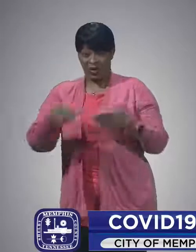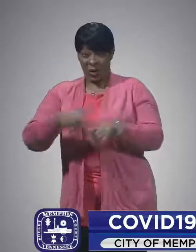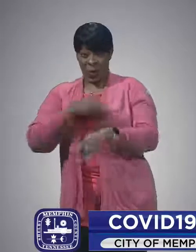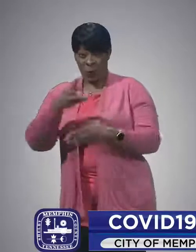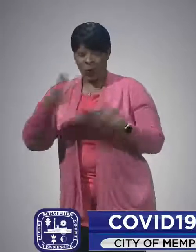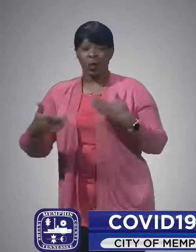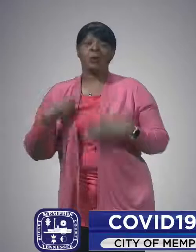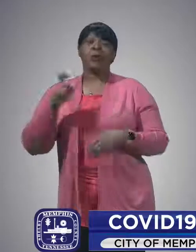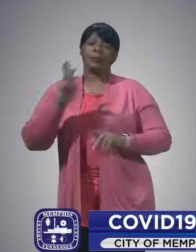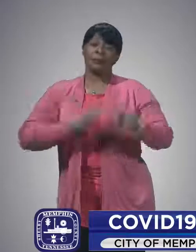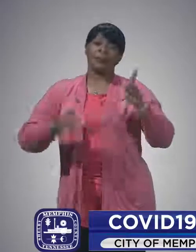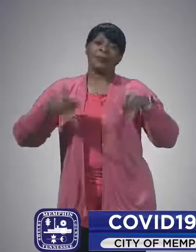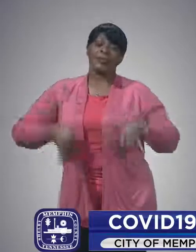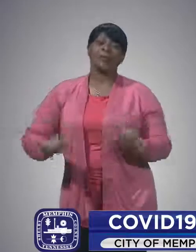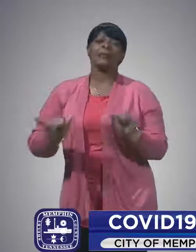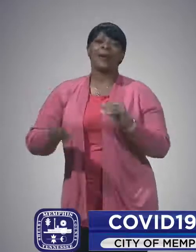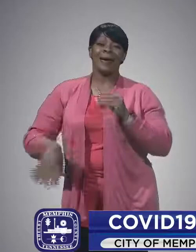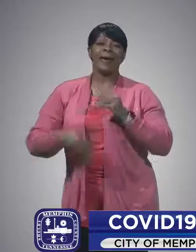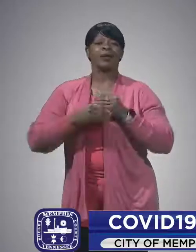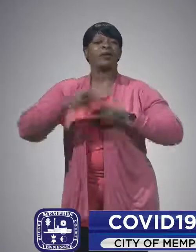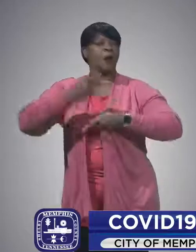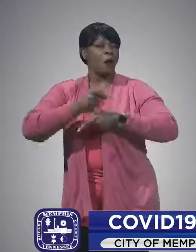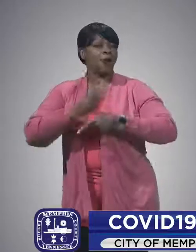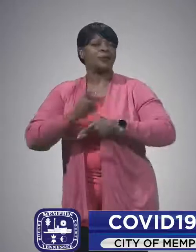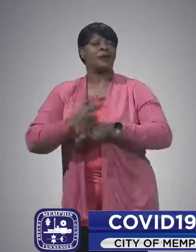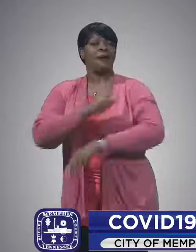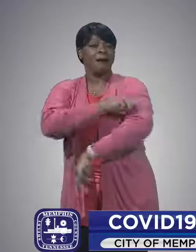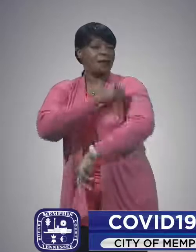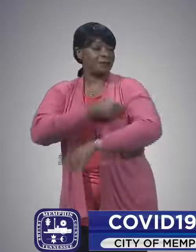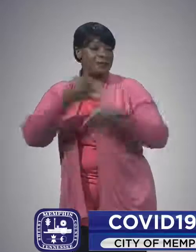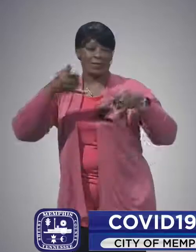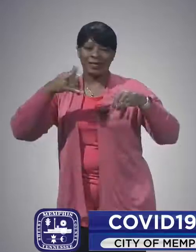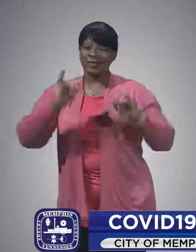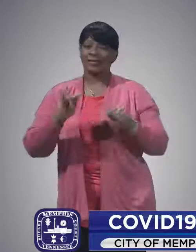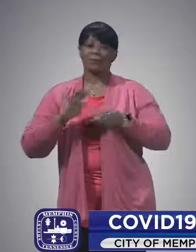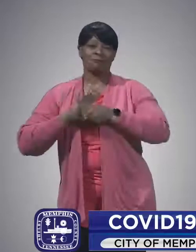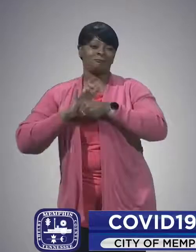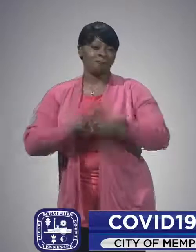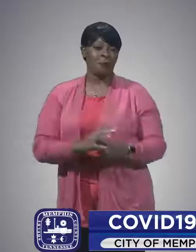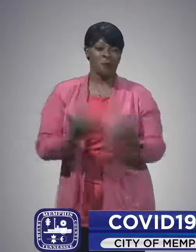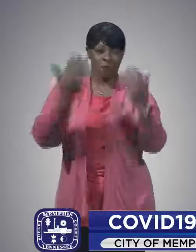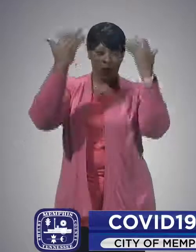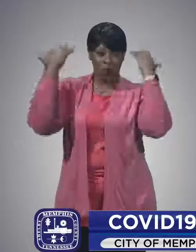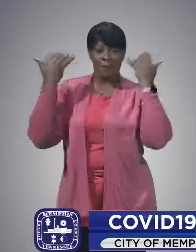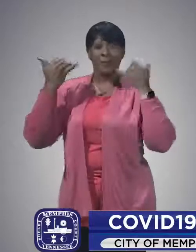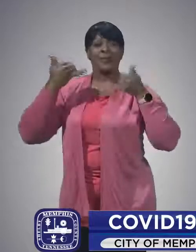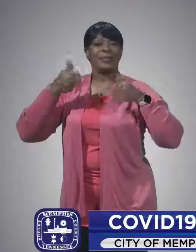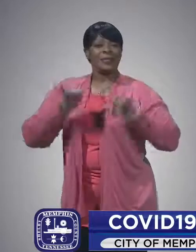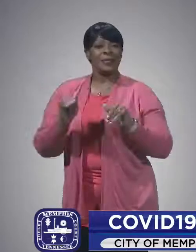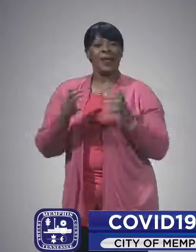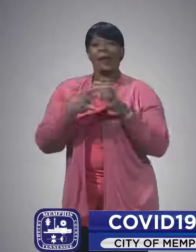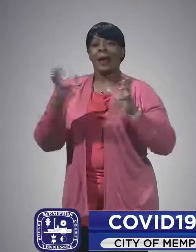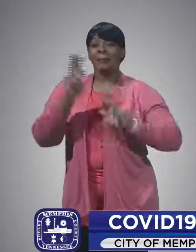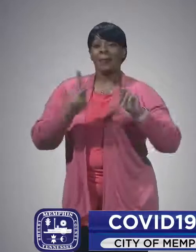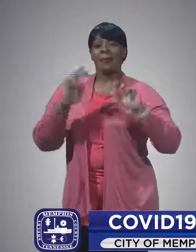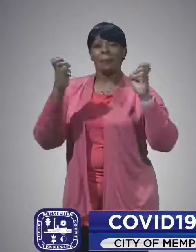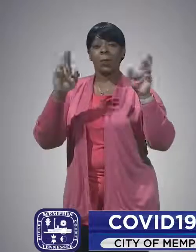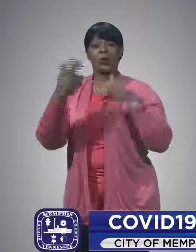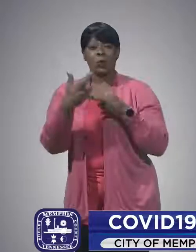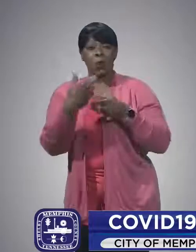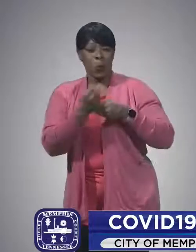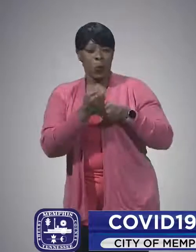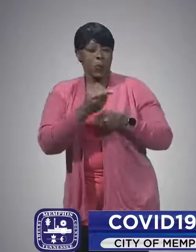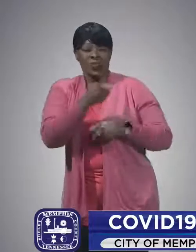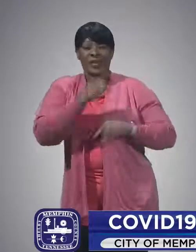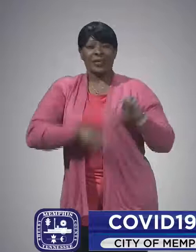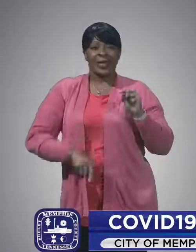still need people to be extra cautious. Our hospitals are still strained. They are still holding a lot of people in the emergency room